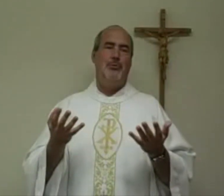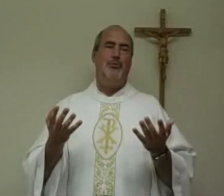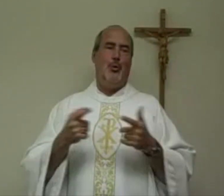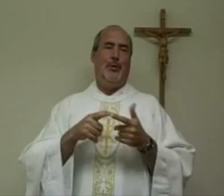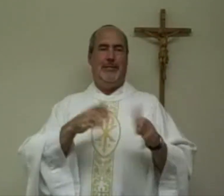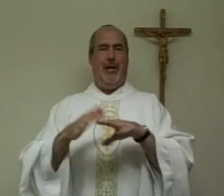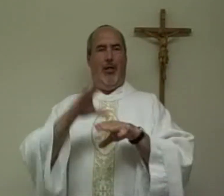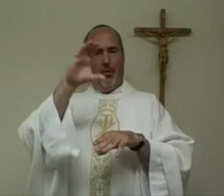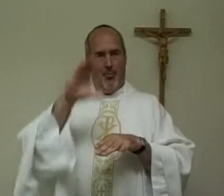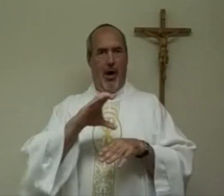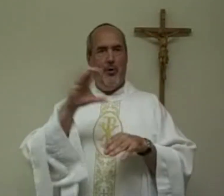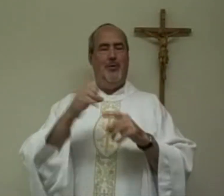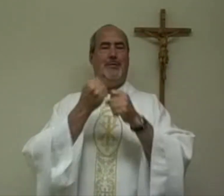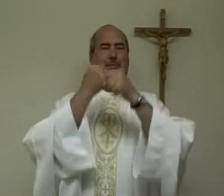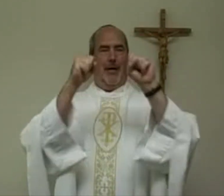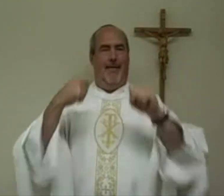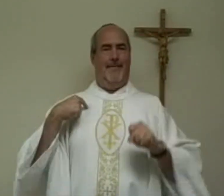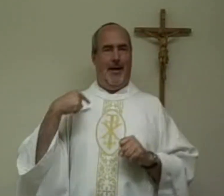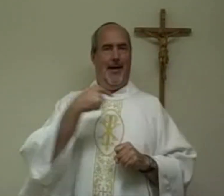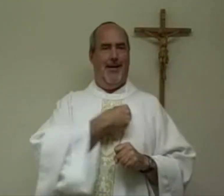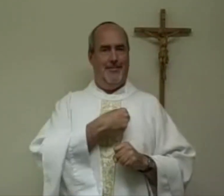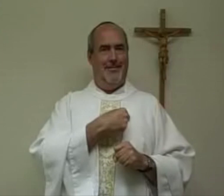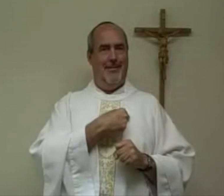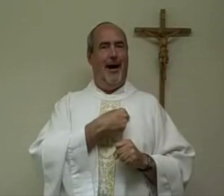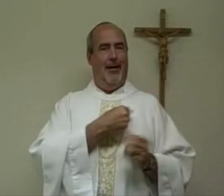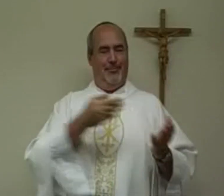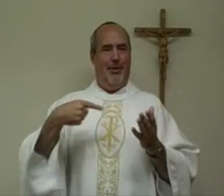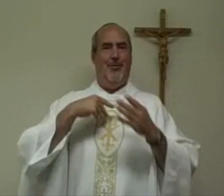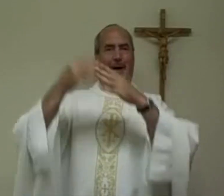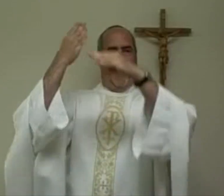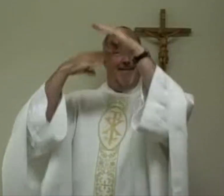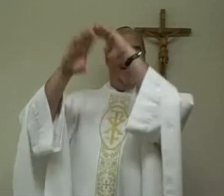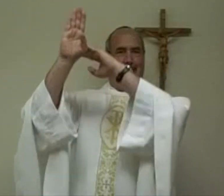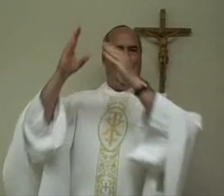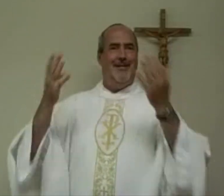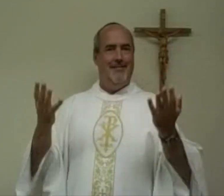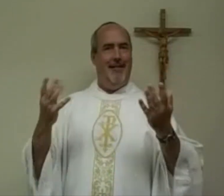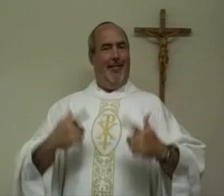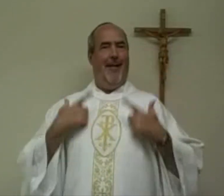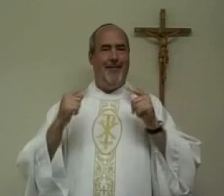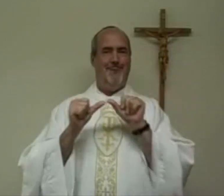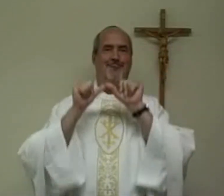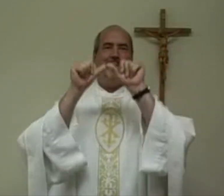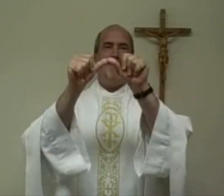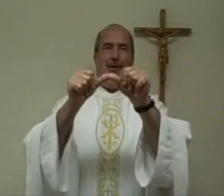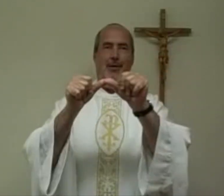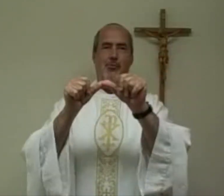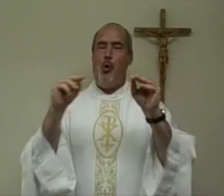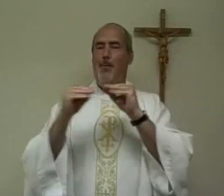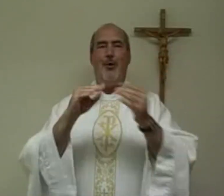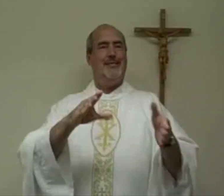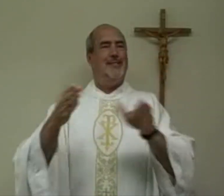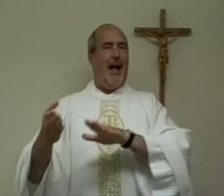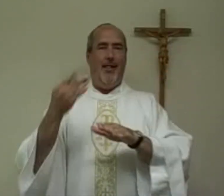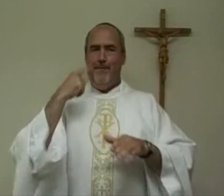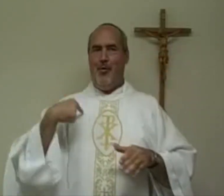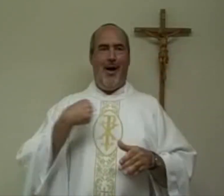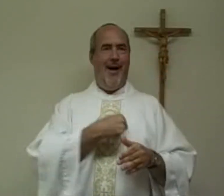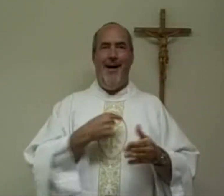And that was to die on the cross to save us, so that we could have everlasting life in heaven